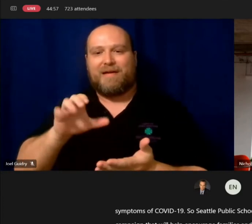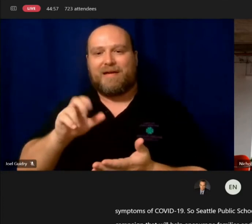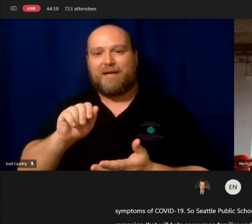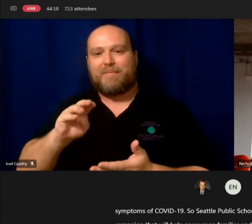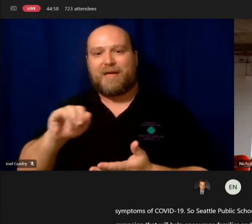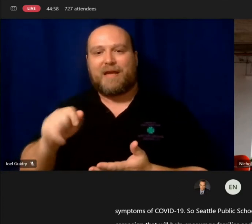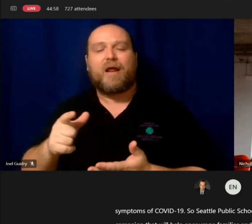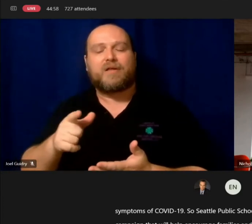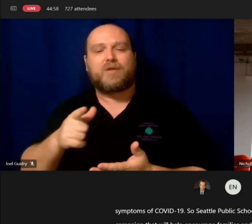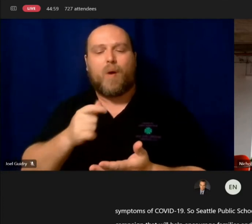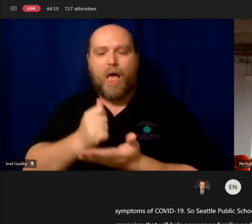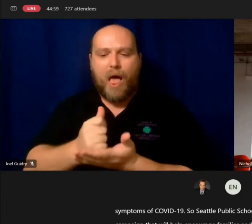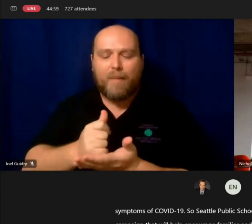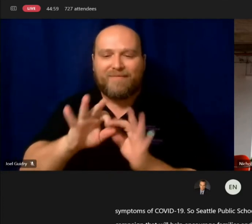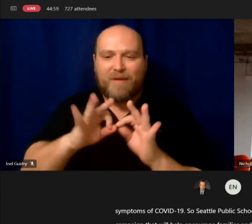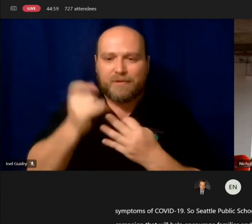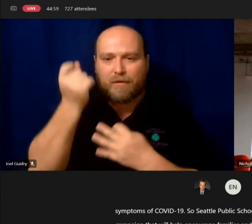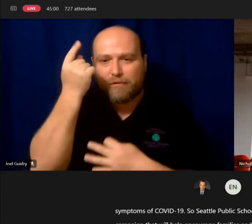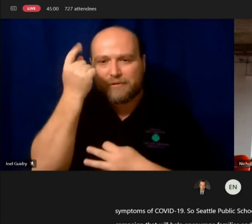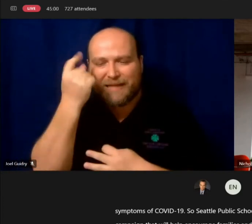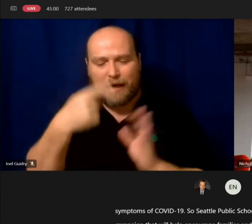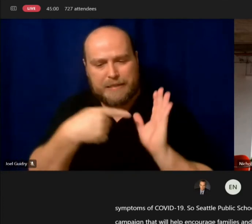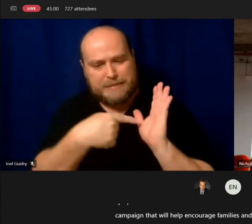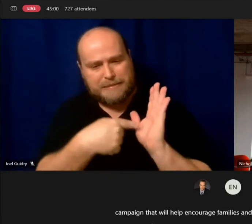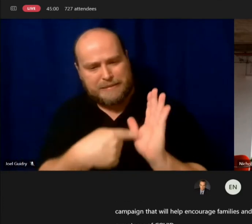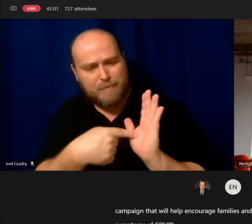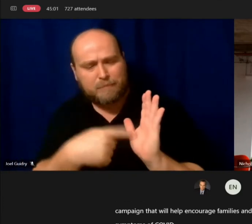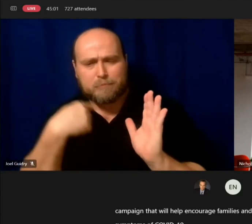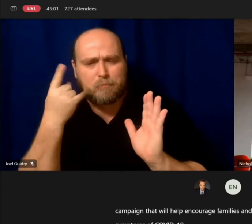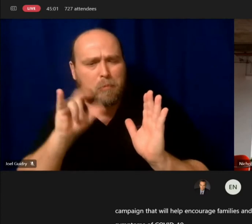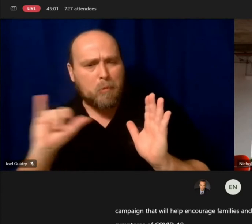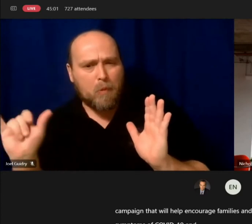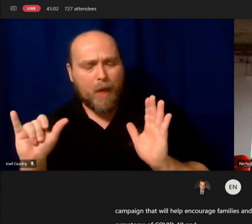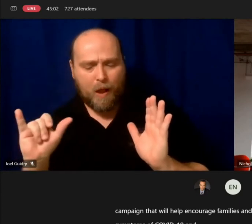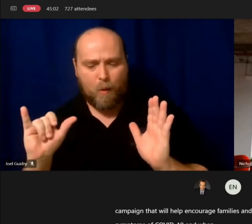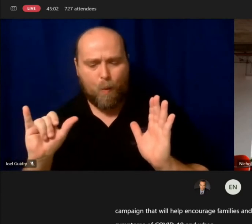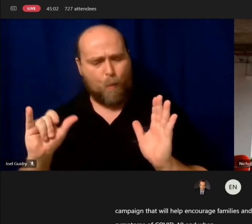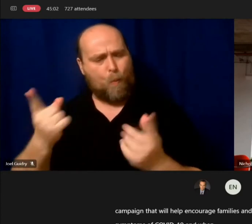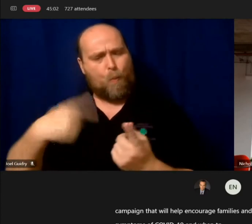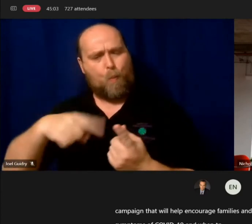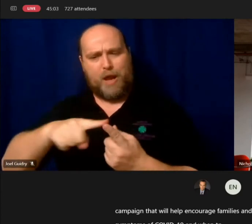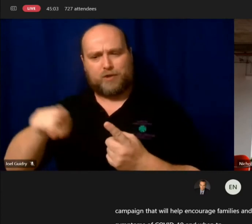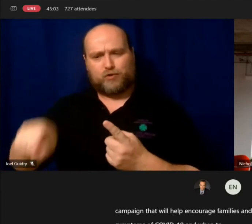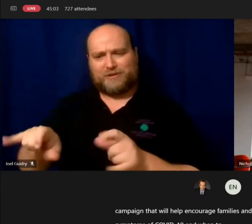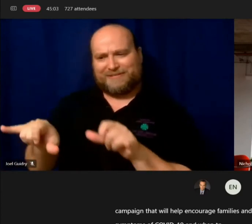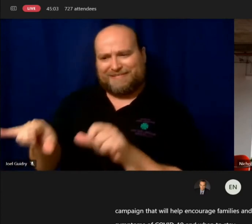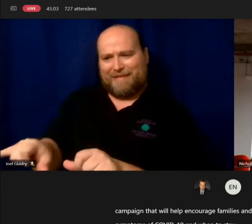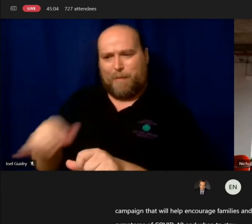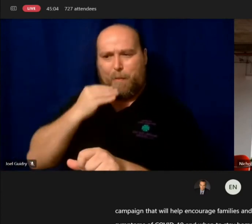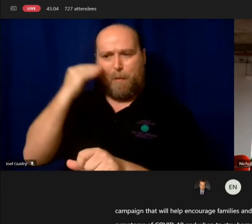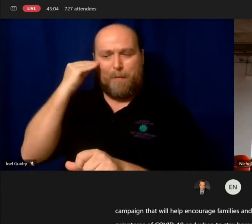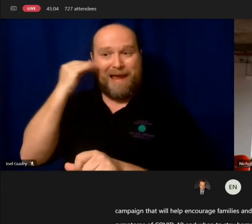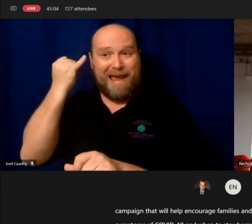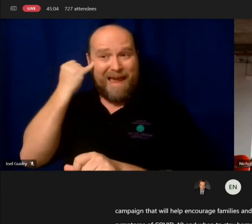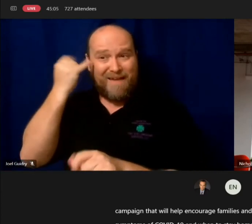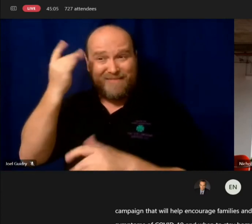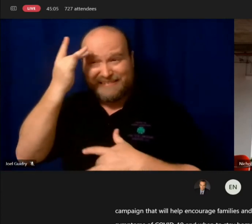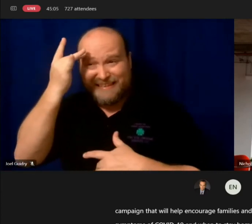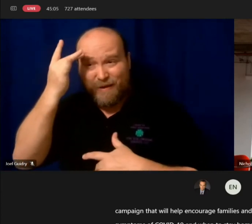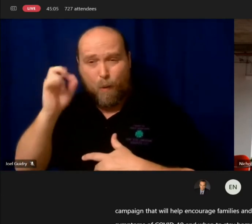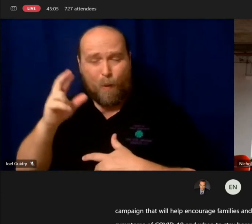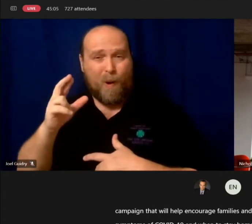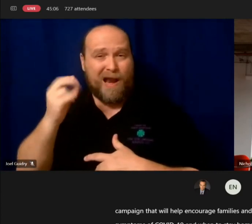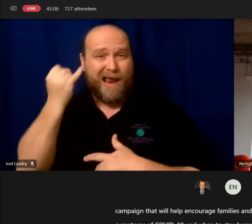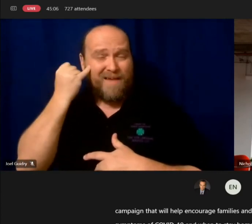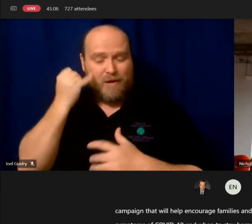of COVID-19 and when to stay home if they are ill or experiencing symptoms of COVID-19 or